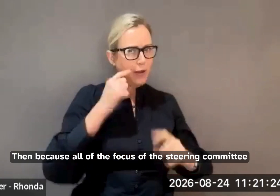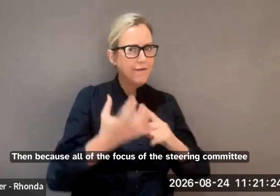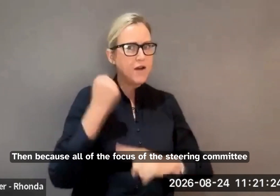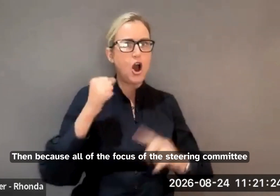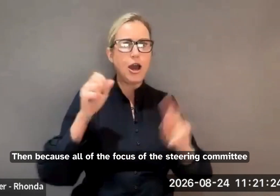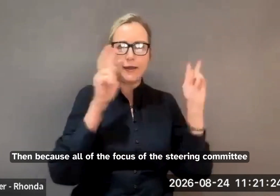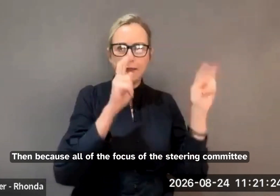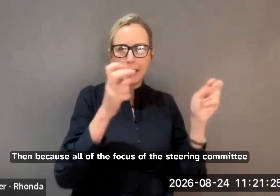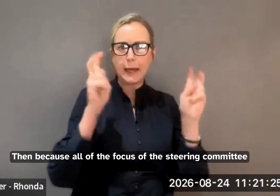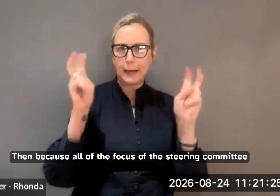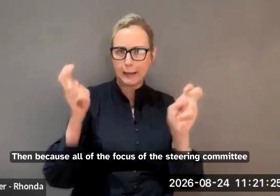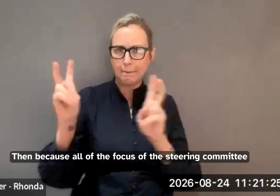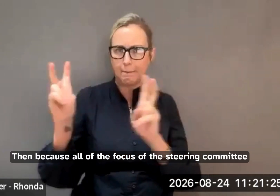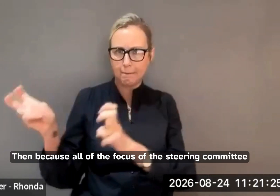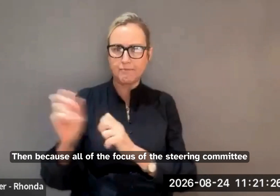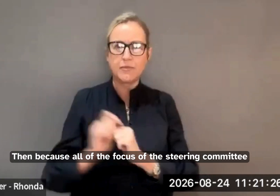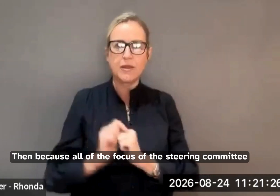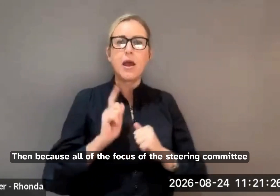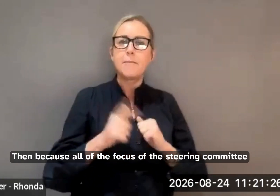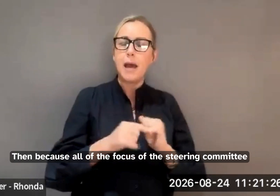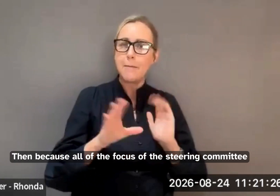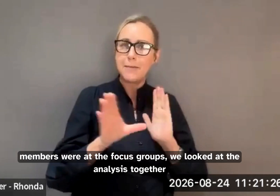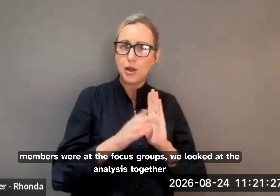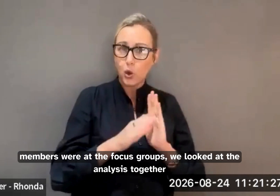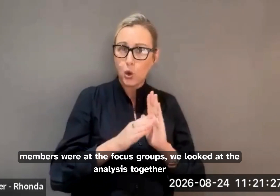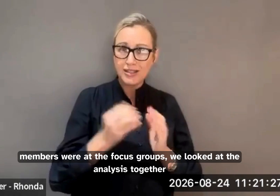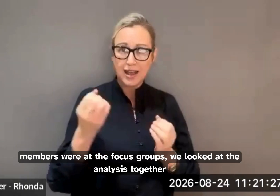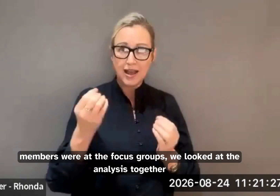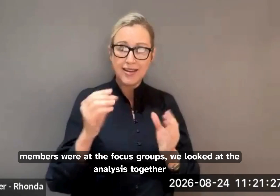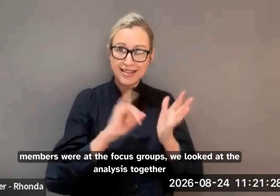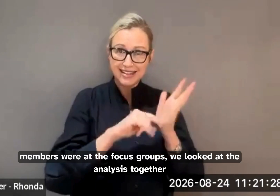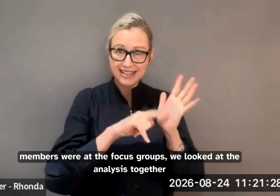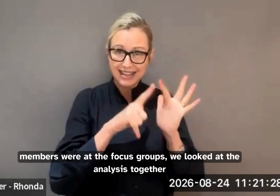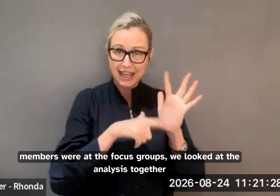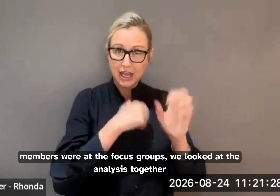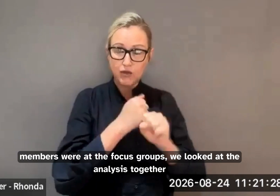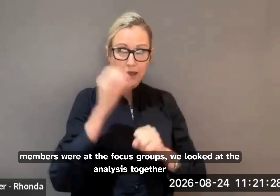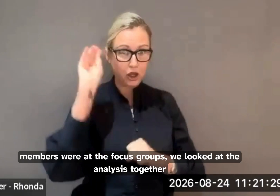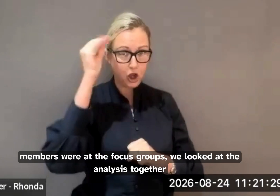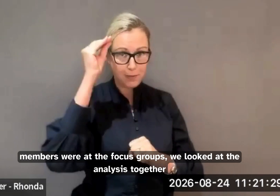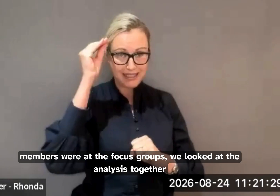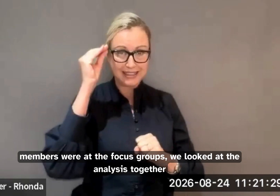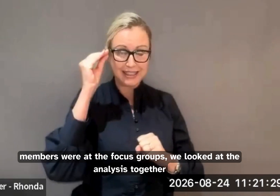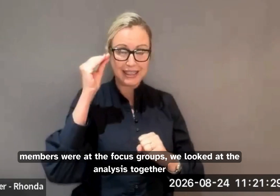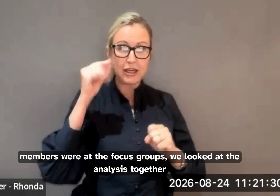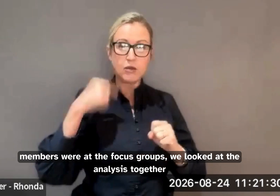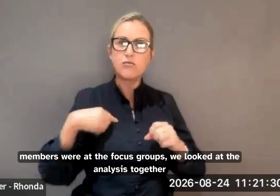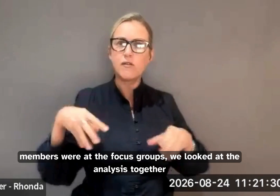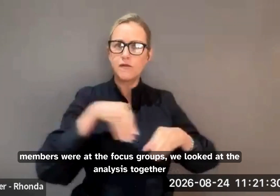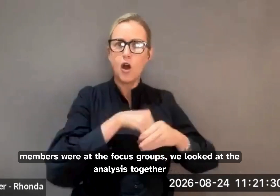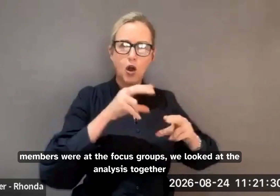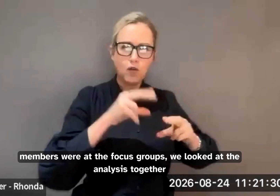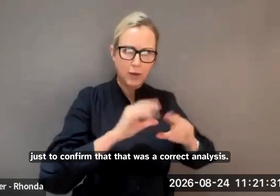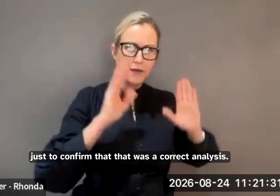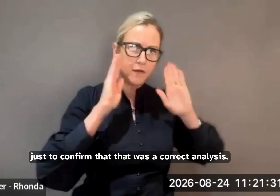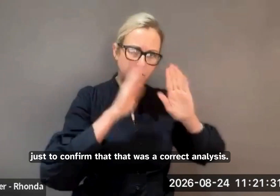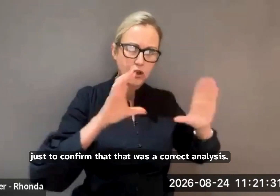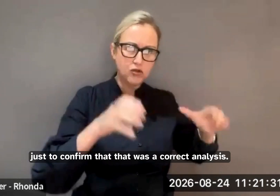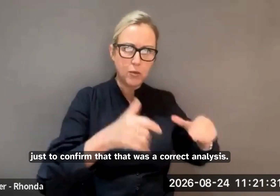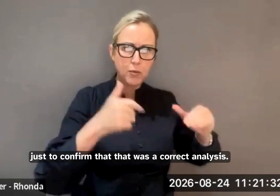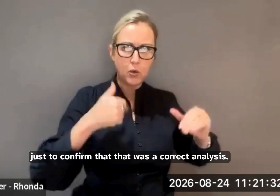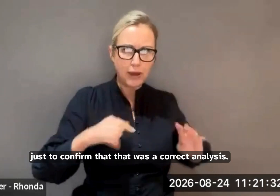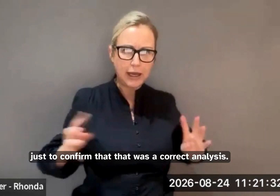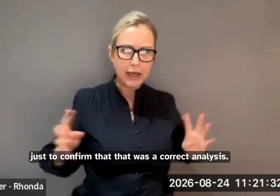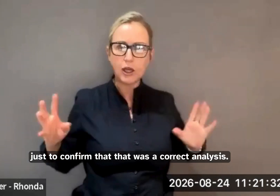Then, because all of the steering committee members were at the focus groups, we looked at the analysis